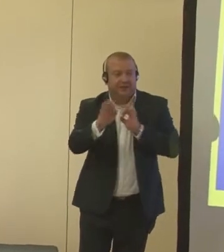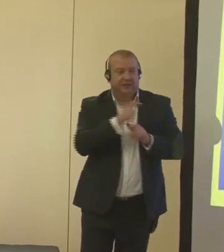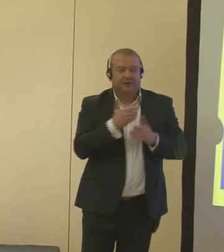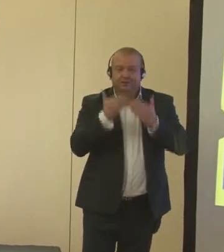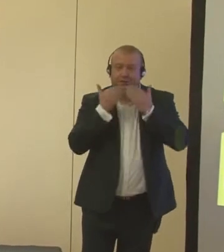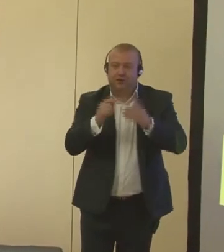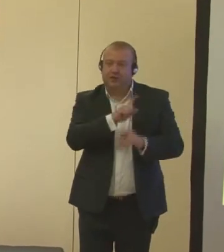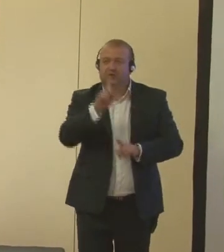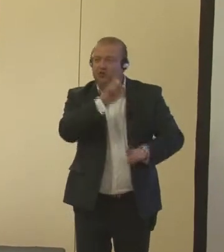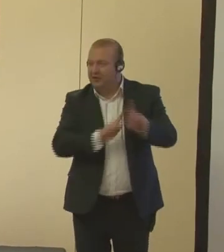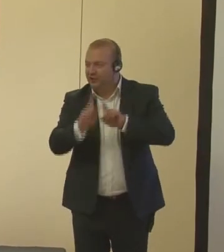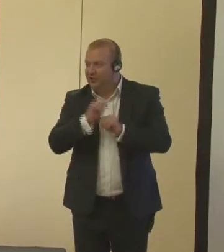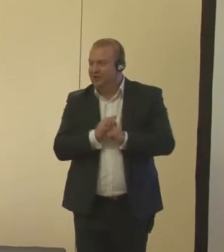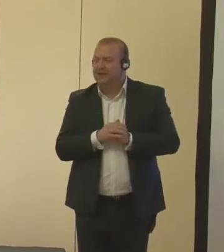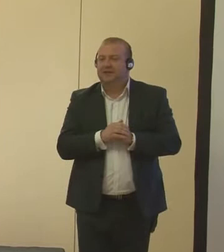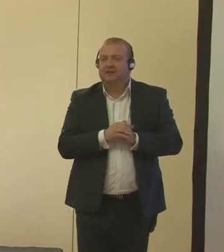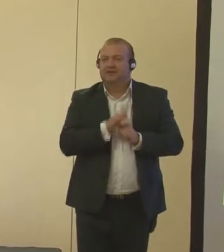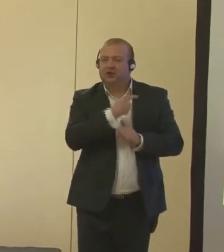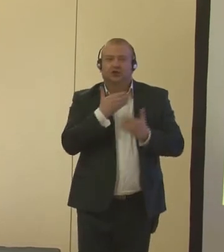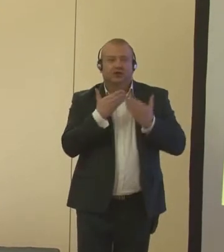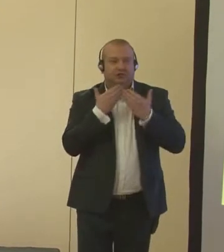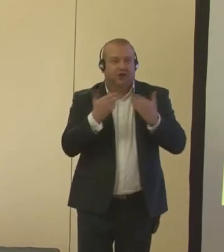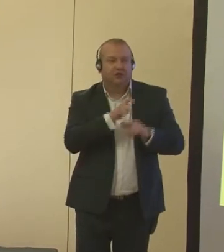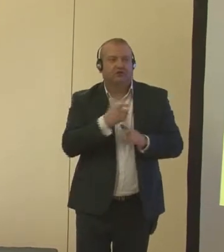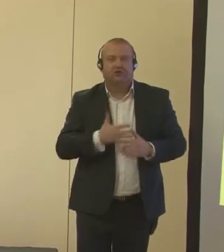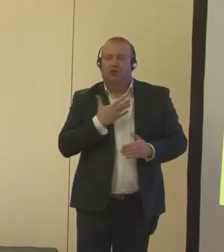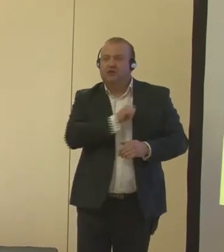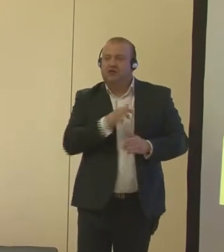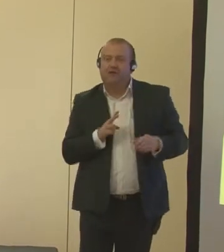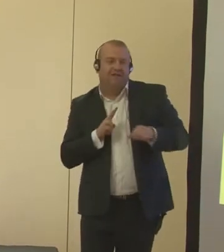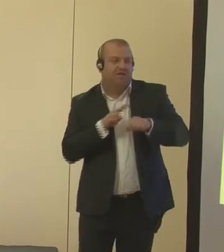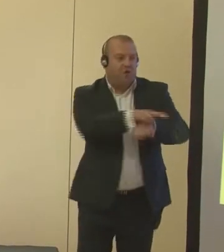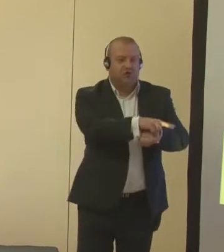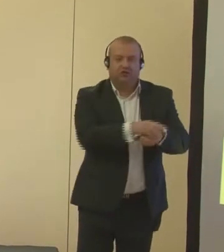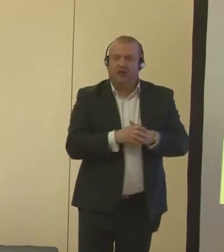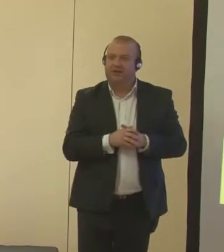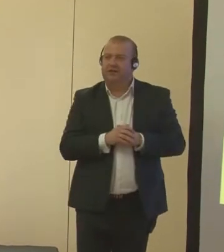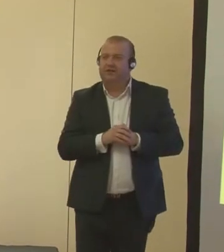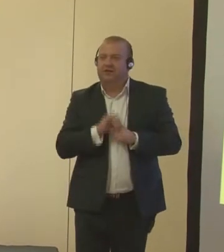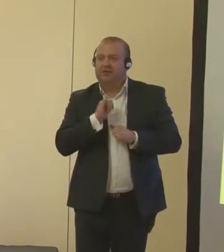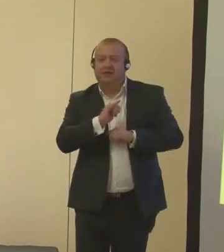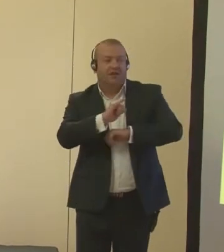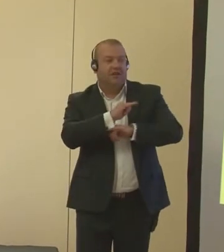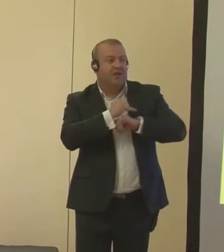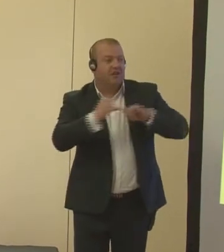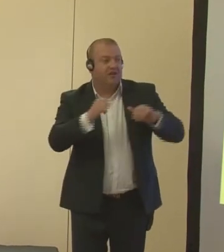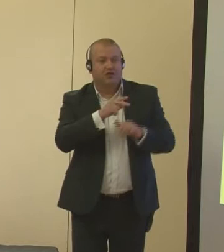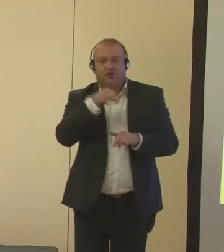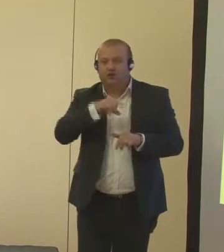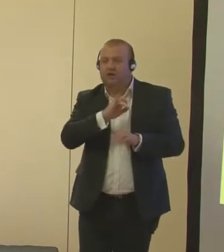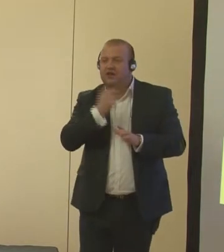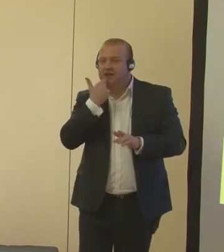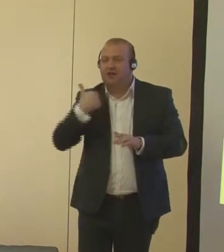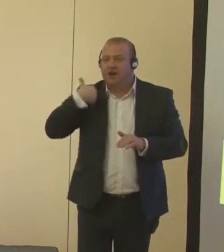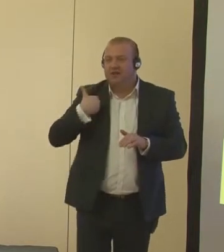makes it an inclusive experience, also for me as only English speaker. So, thank you